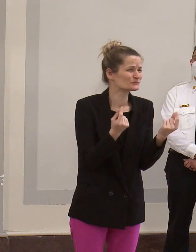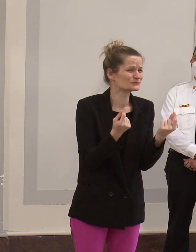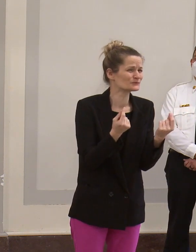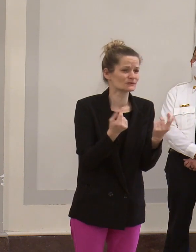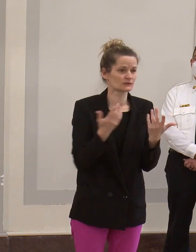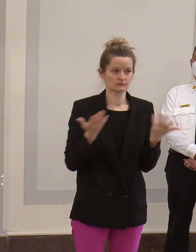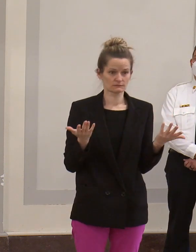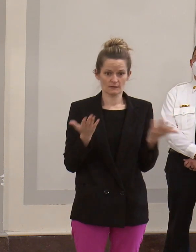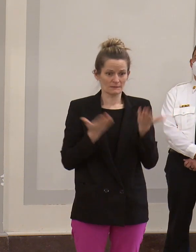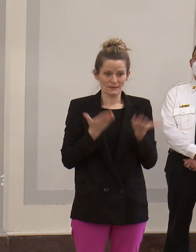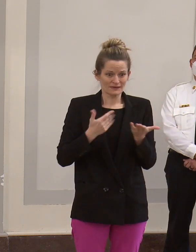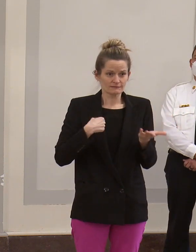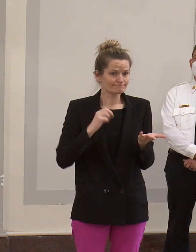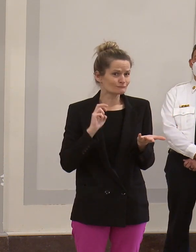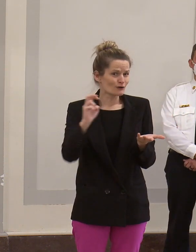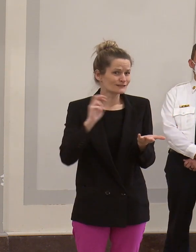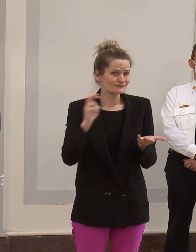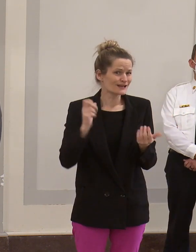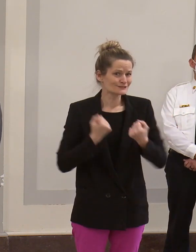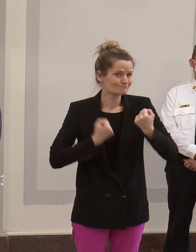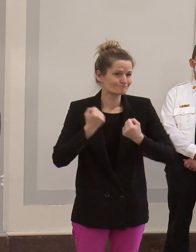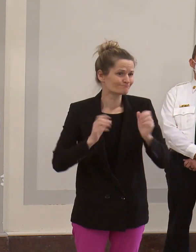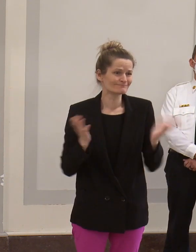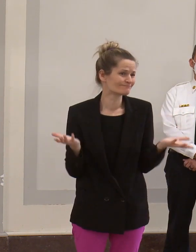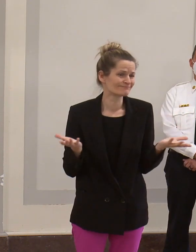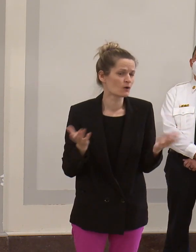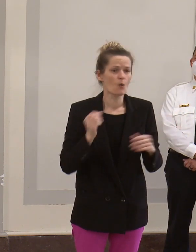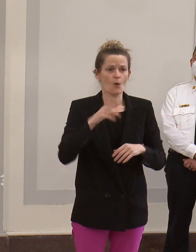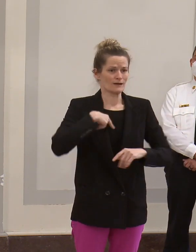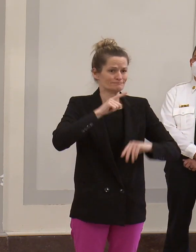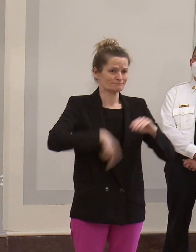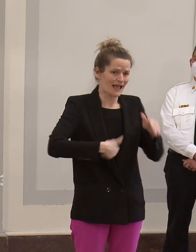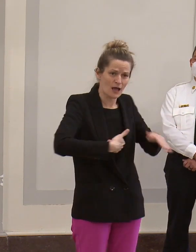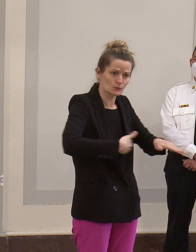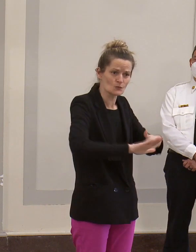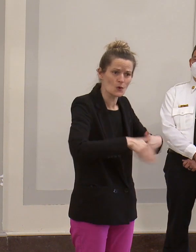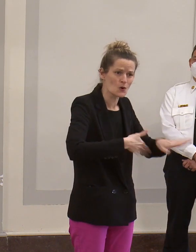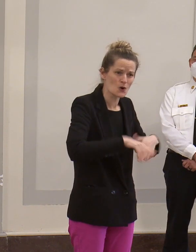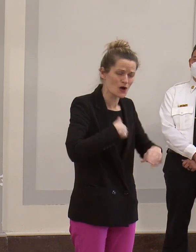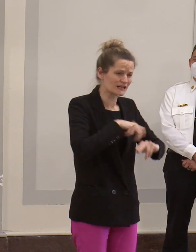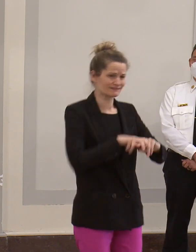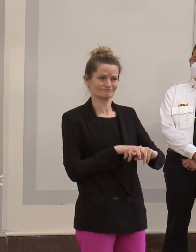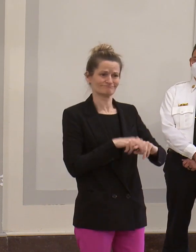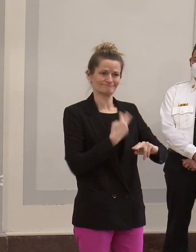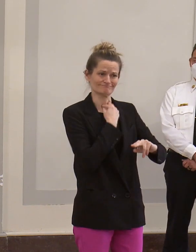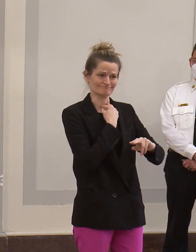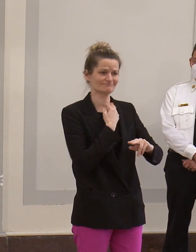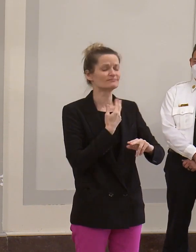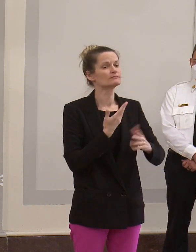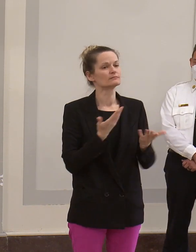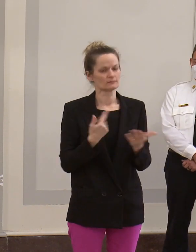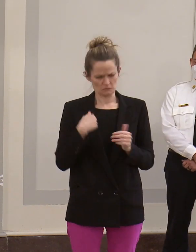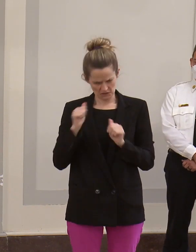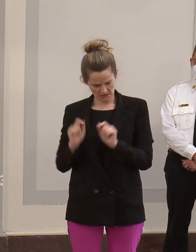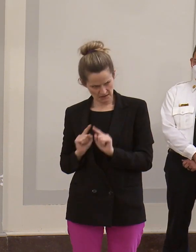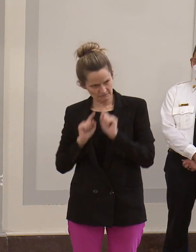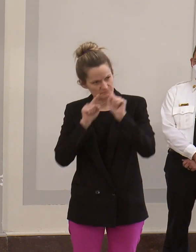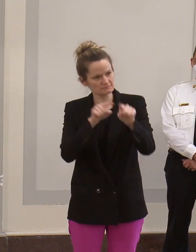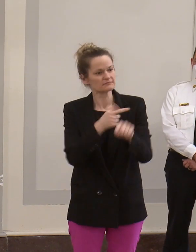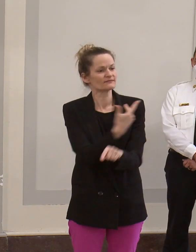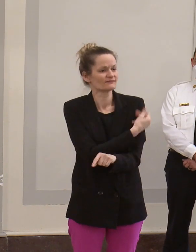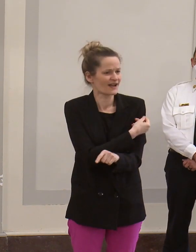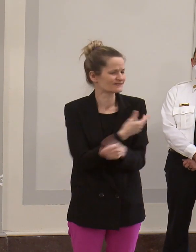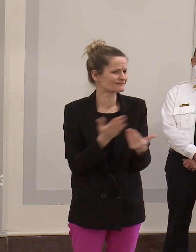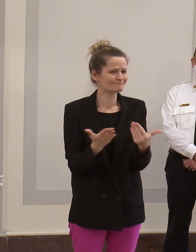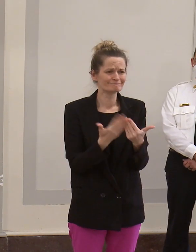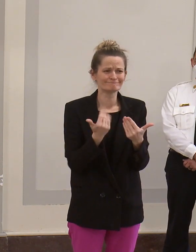or mobility, our goal is to make receiving the vaccination as convenient as possible. And since the inception,